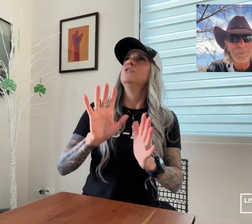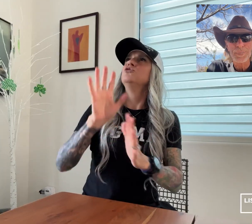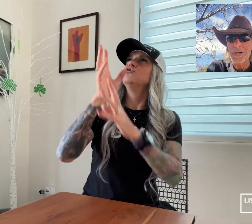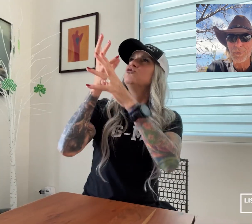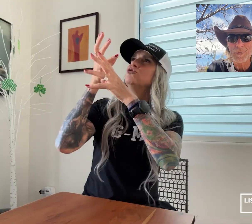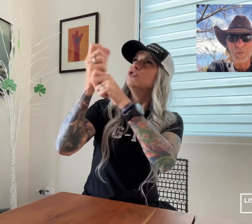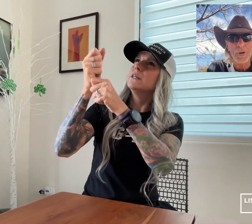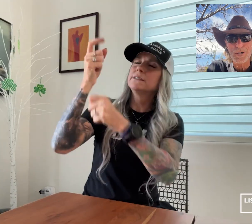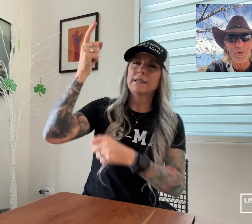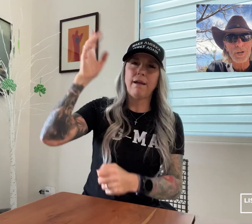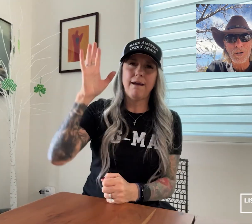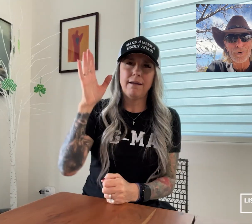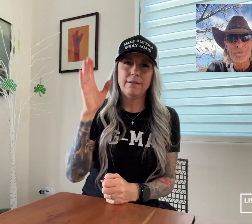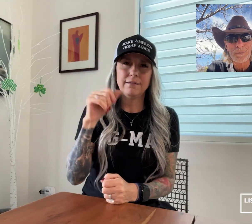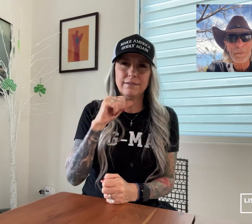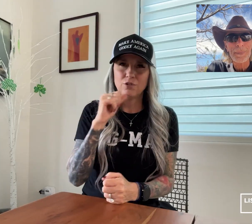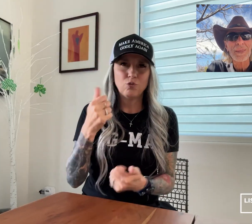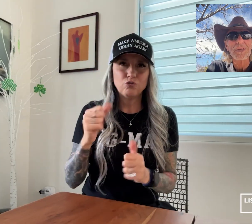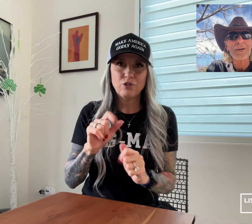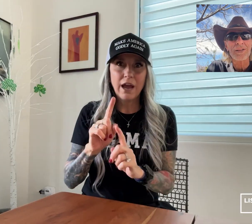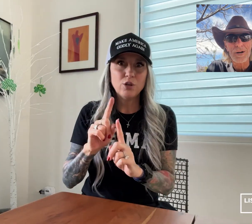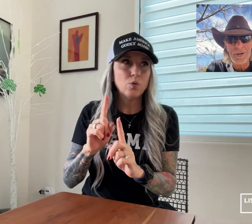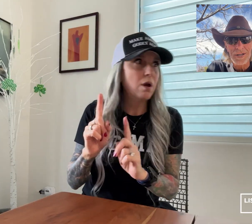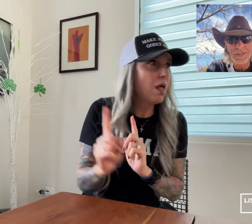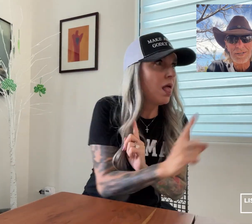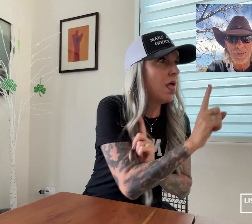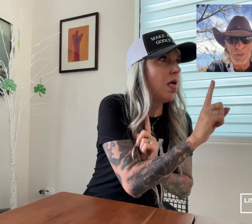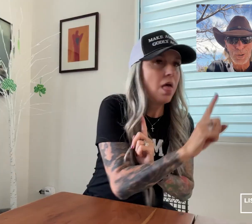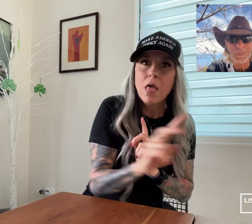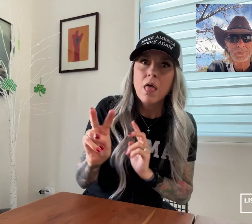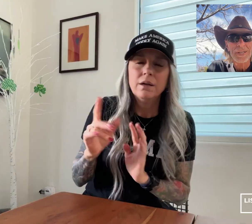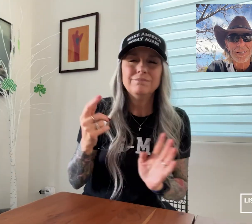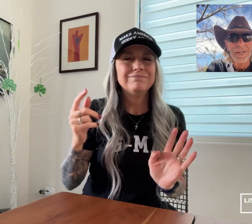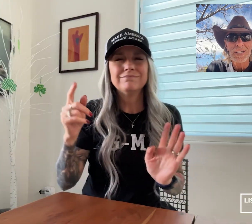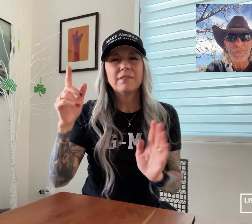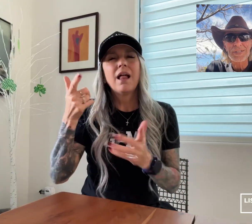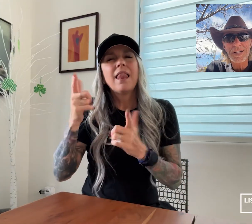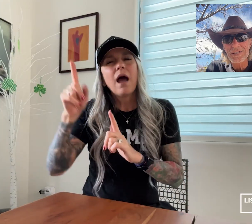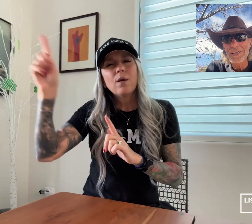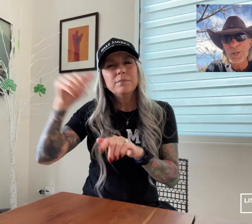pick a direction and go. Allow God to send you. And if He's not sending you